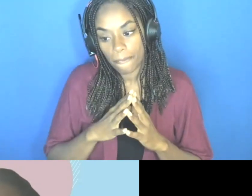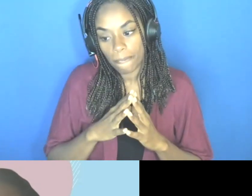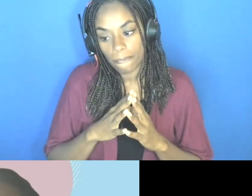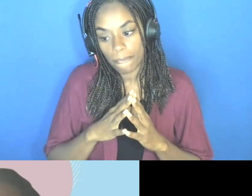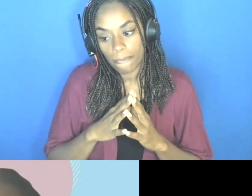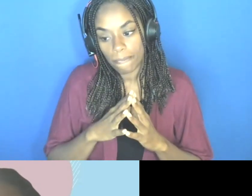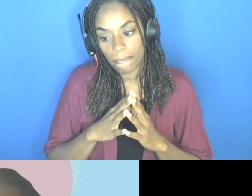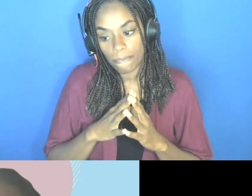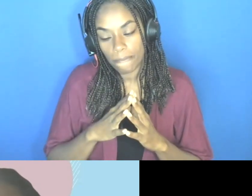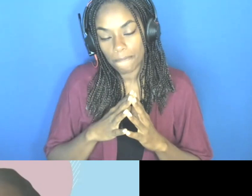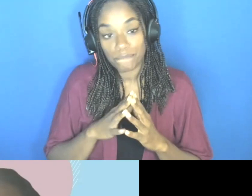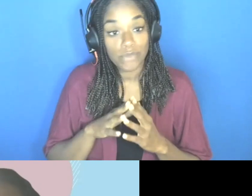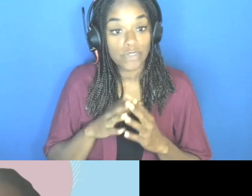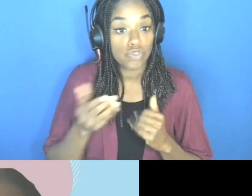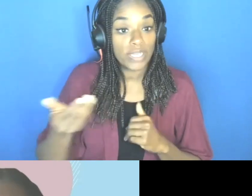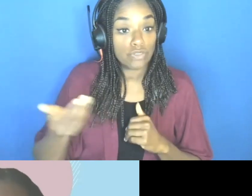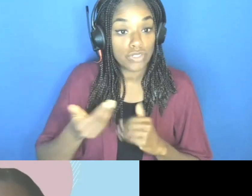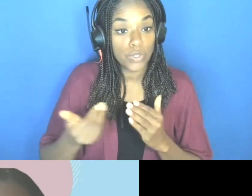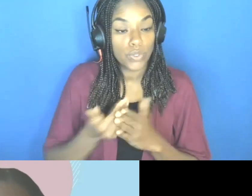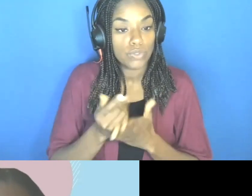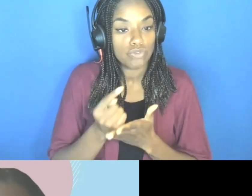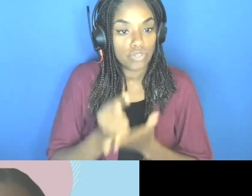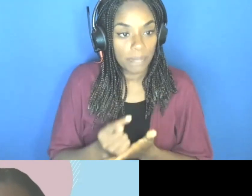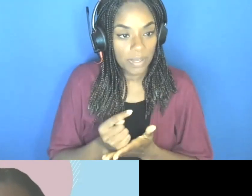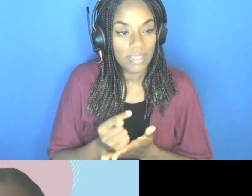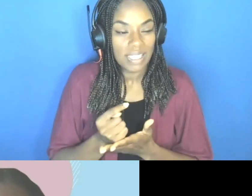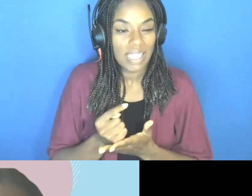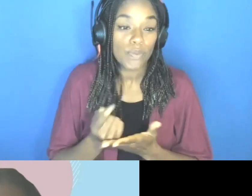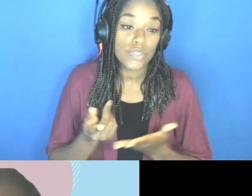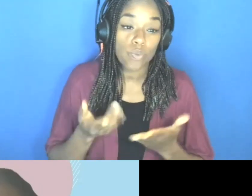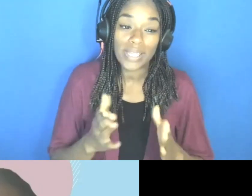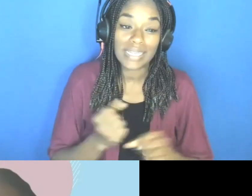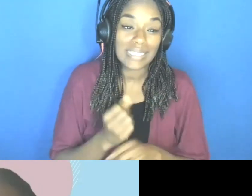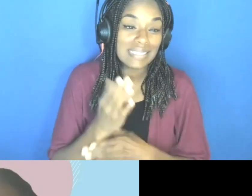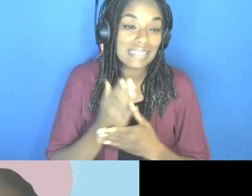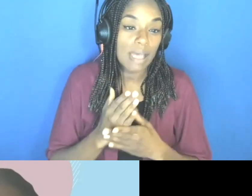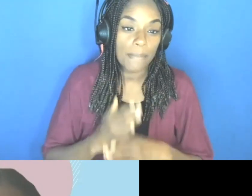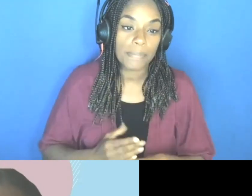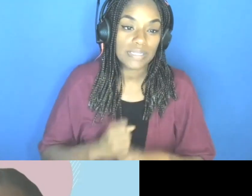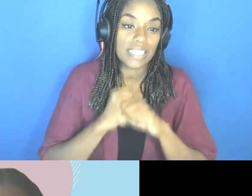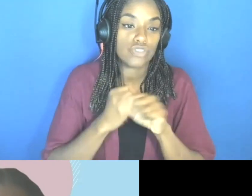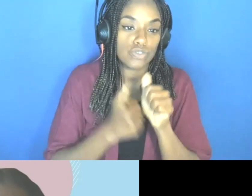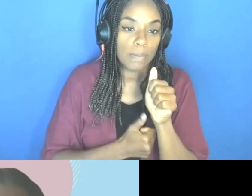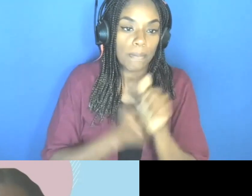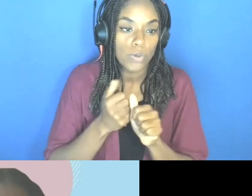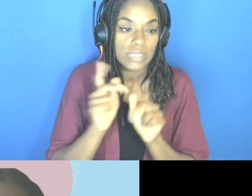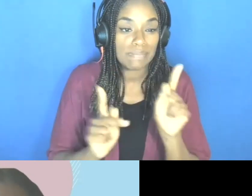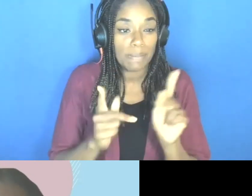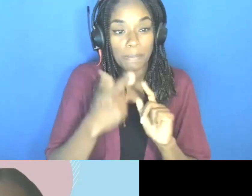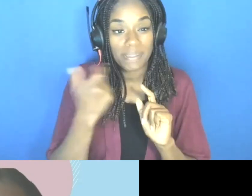introduce a new treatment regimen. It was an effort to get some protection to the most people because of the